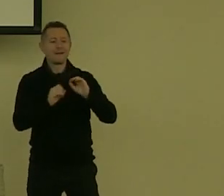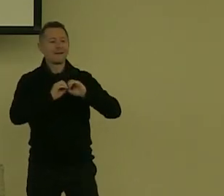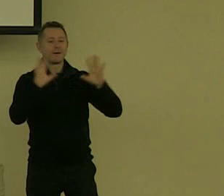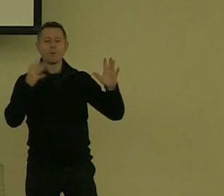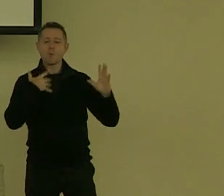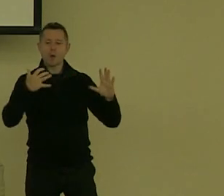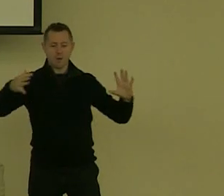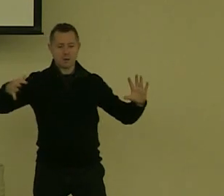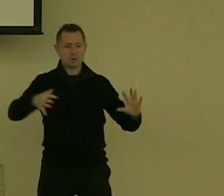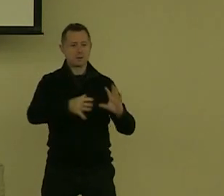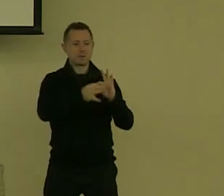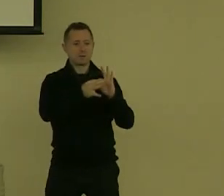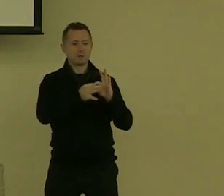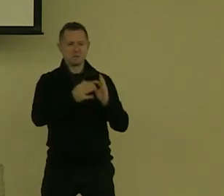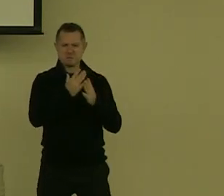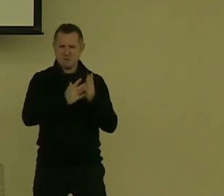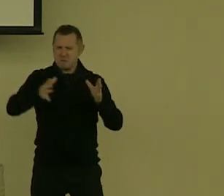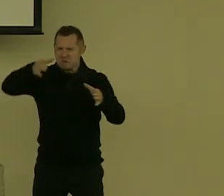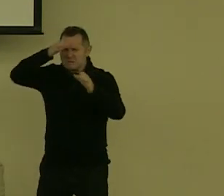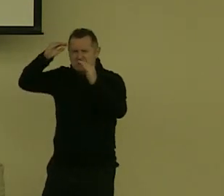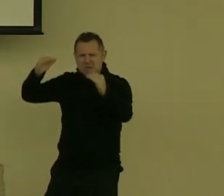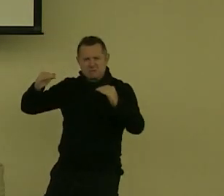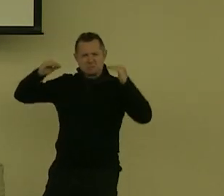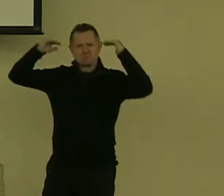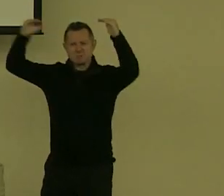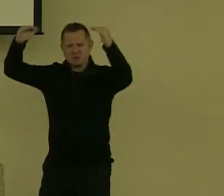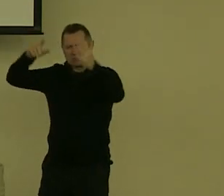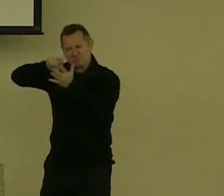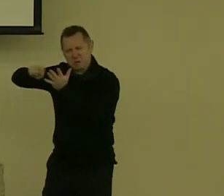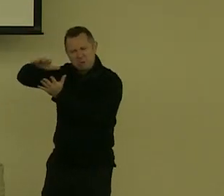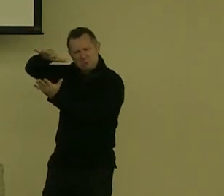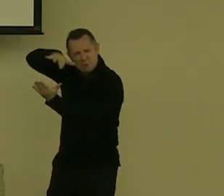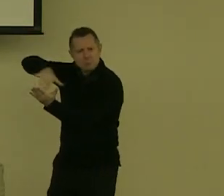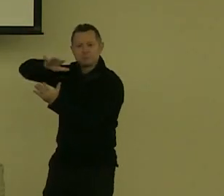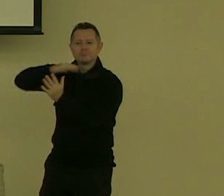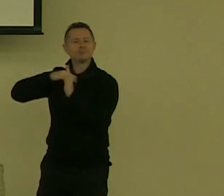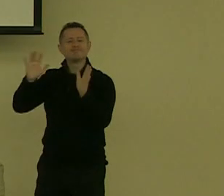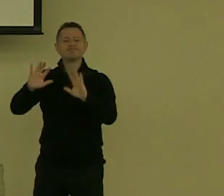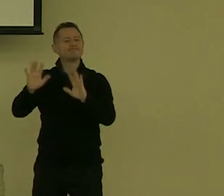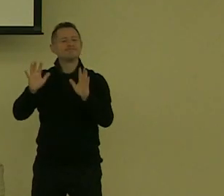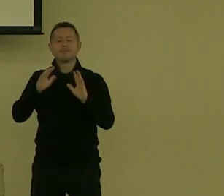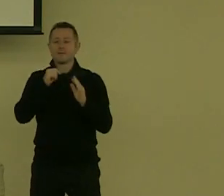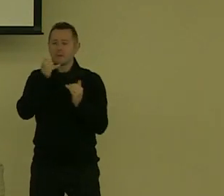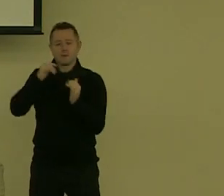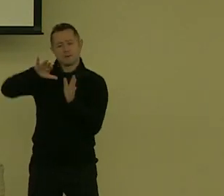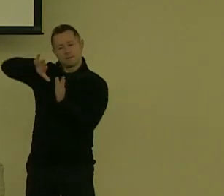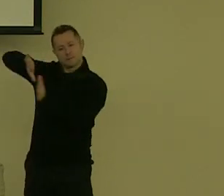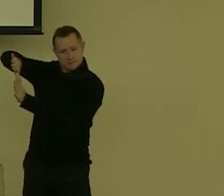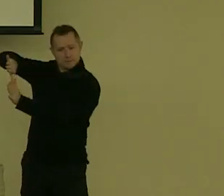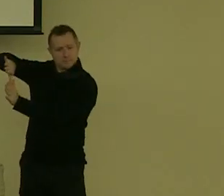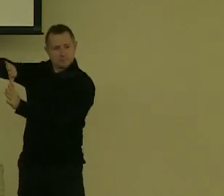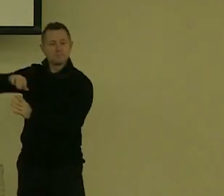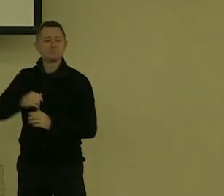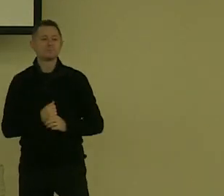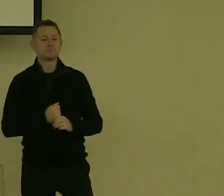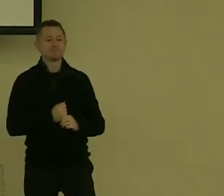scholarship or journalism, you know, who's the audience for this kind of writing? That's fair. And Karen, when you started, you said you had to build